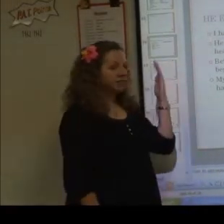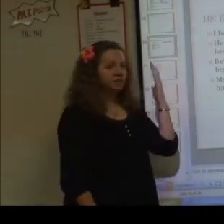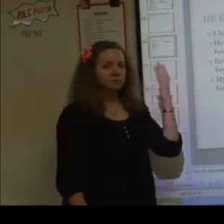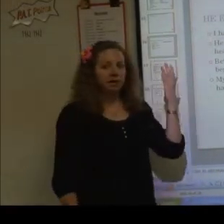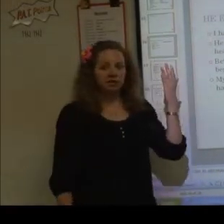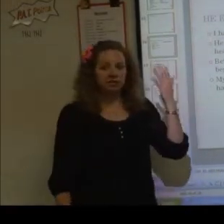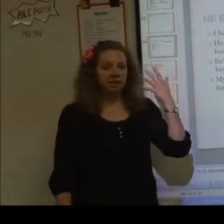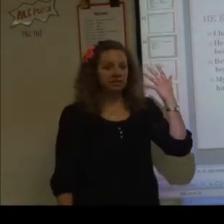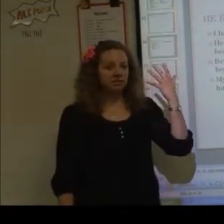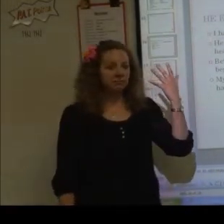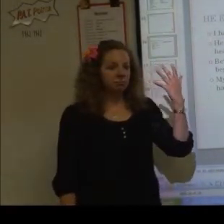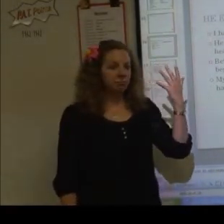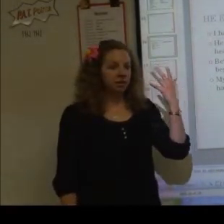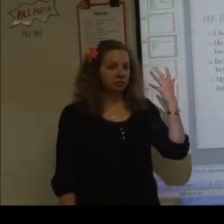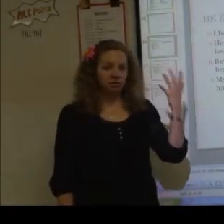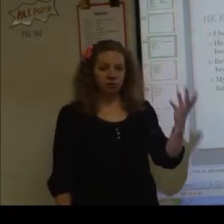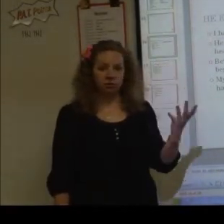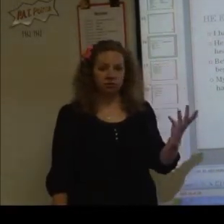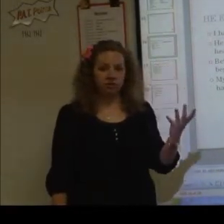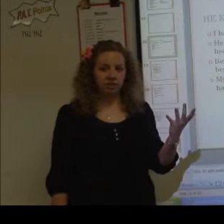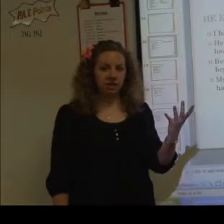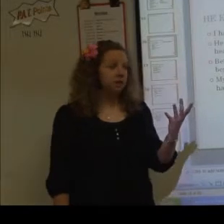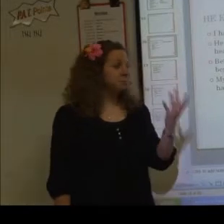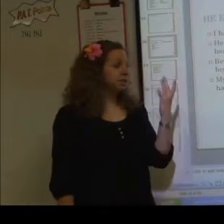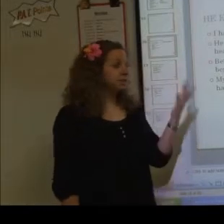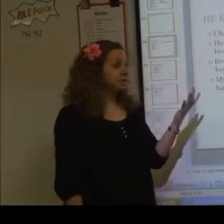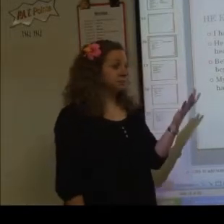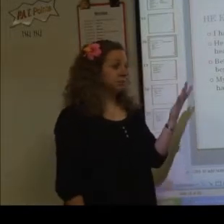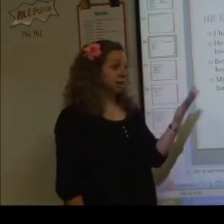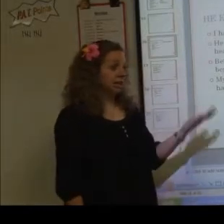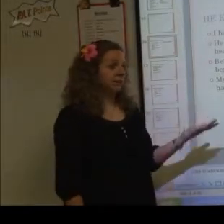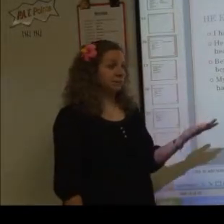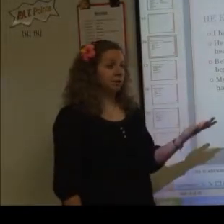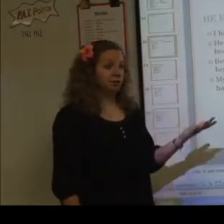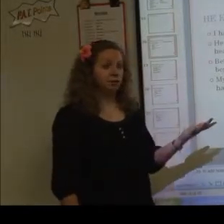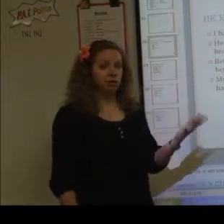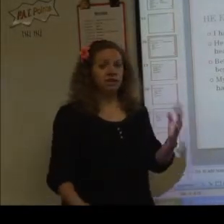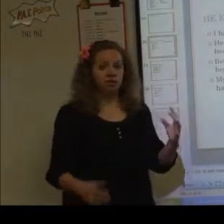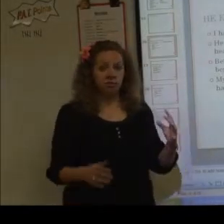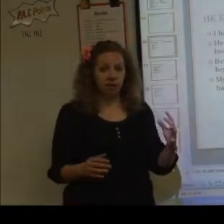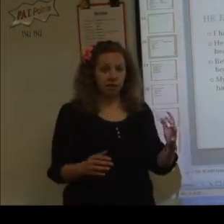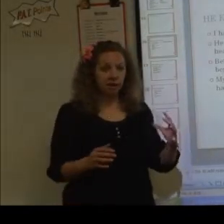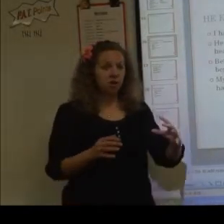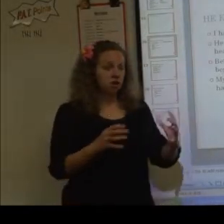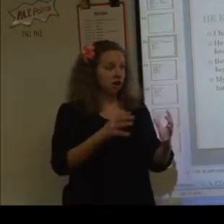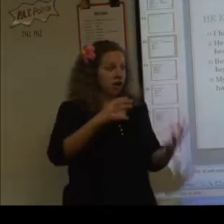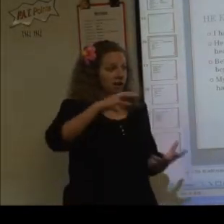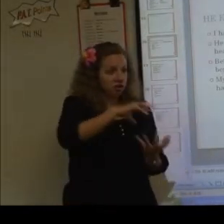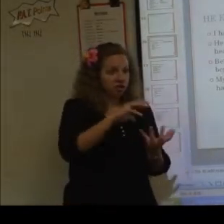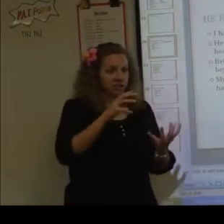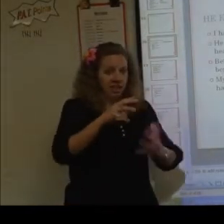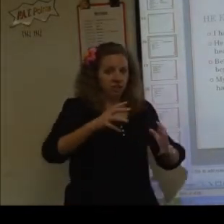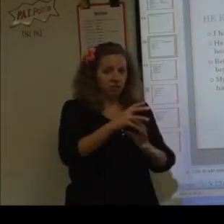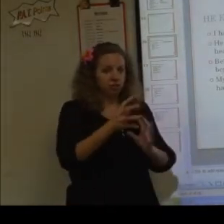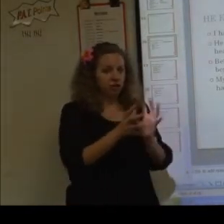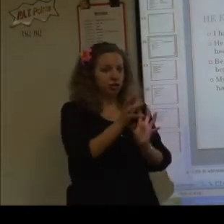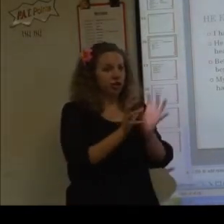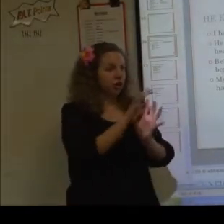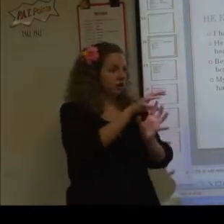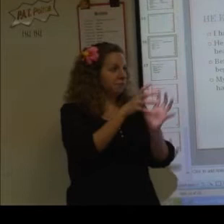that's being referred to physically? Because it can be both. You can talk about like God actually like took your heart and